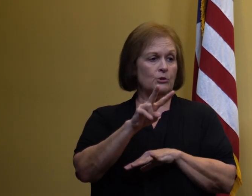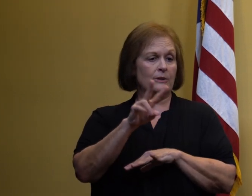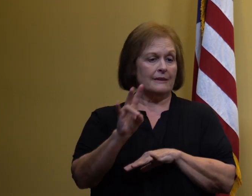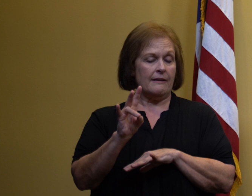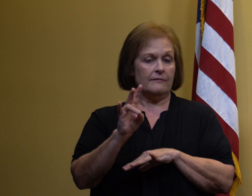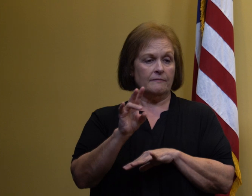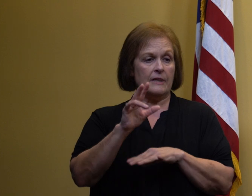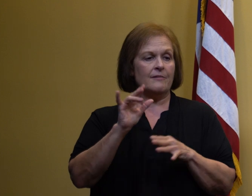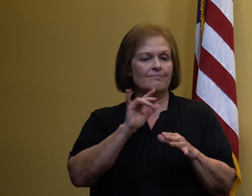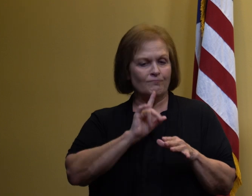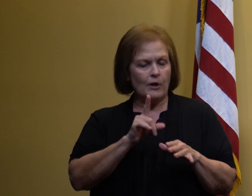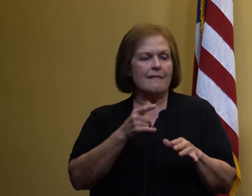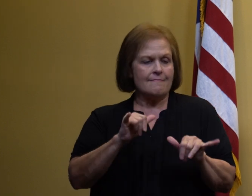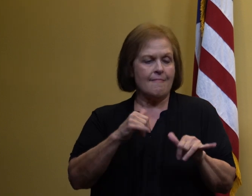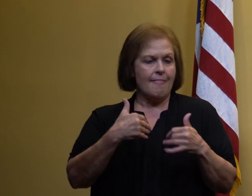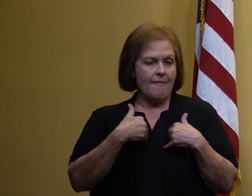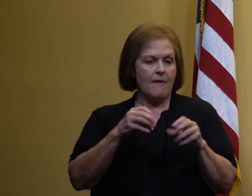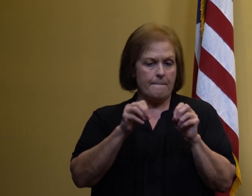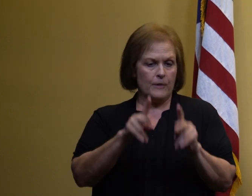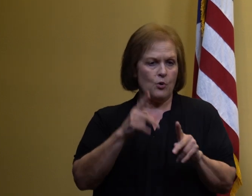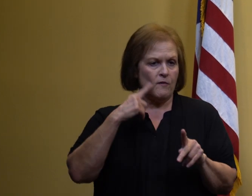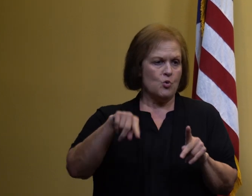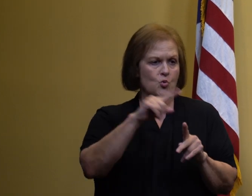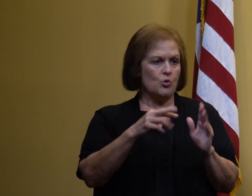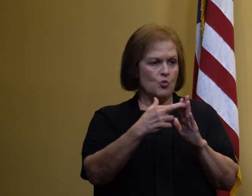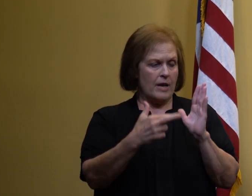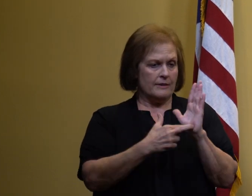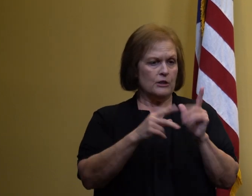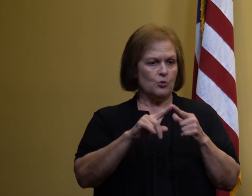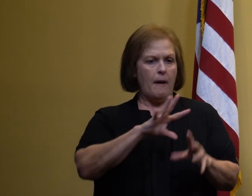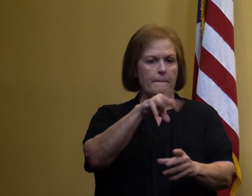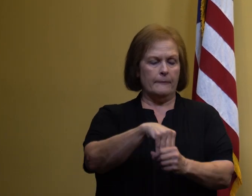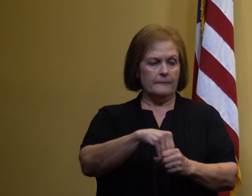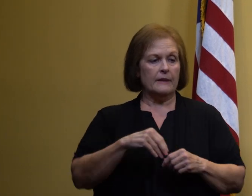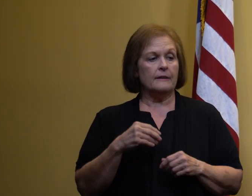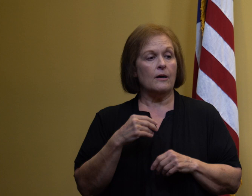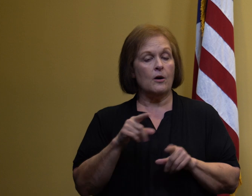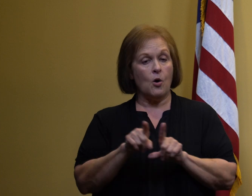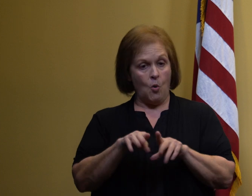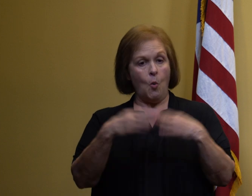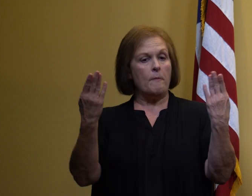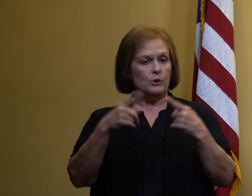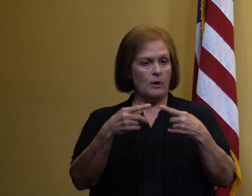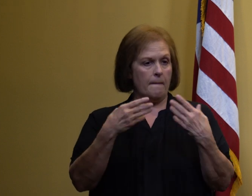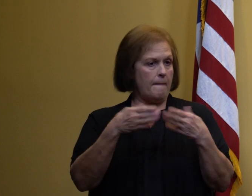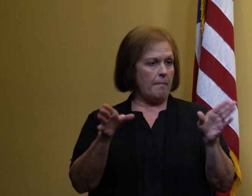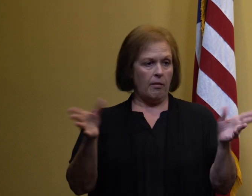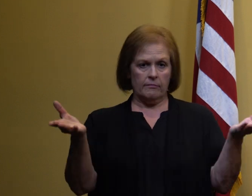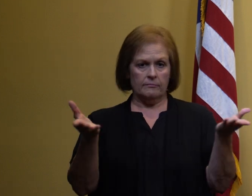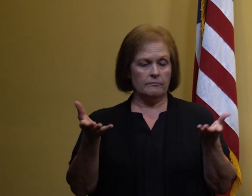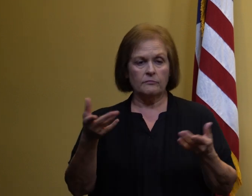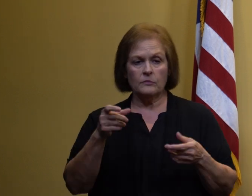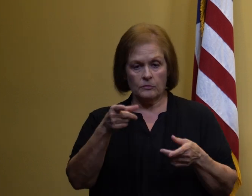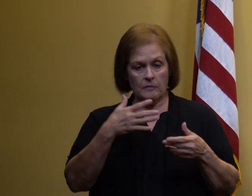658-3027. There's still opportunity for folks to register to participate. But again, it's open to the public. We're asking